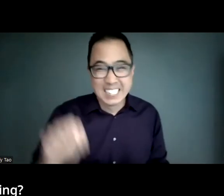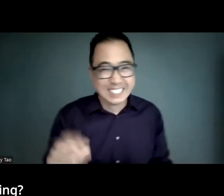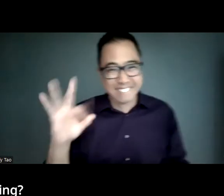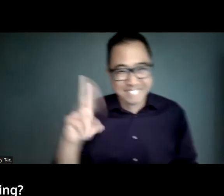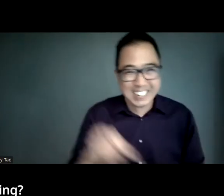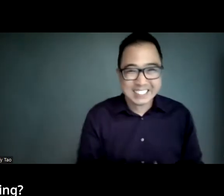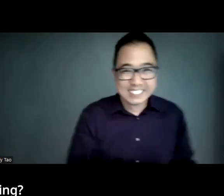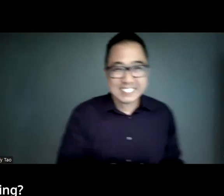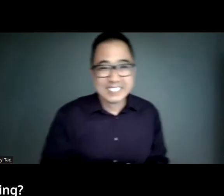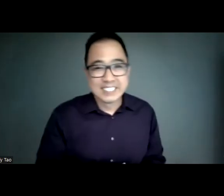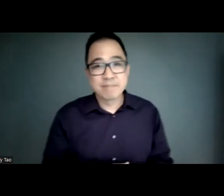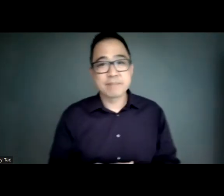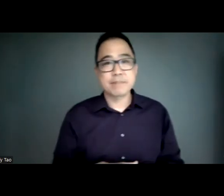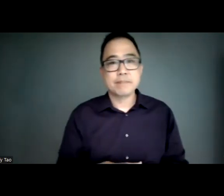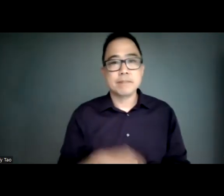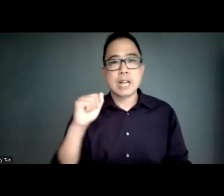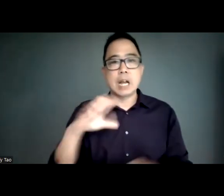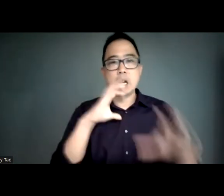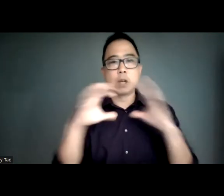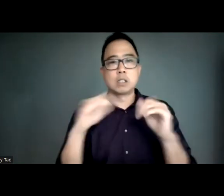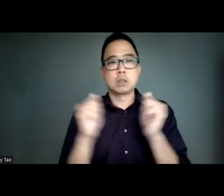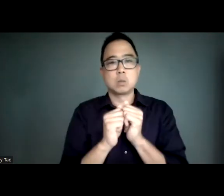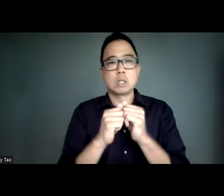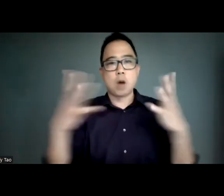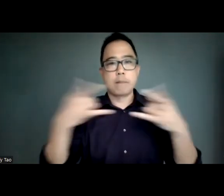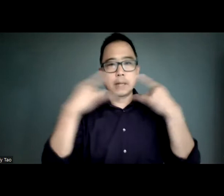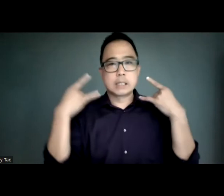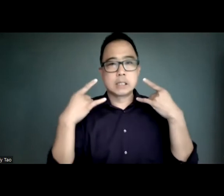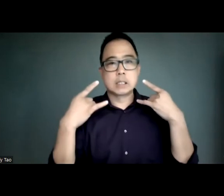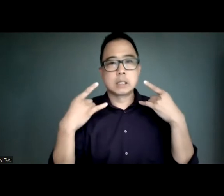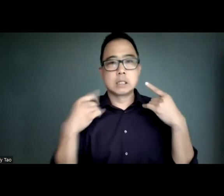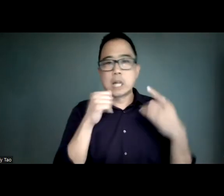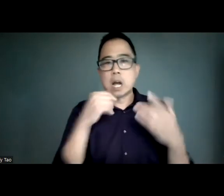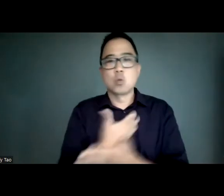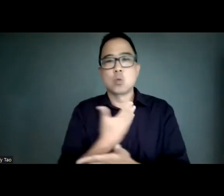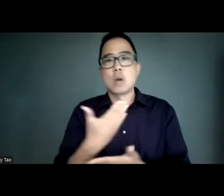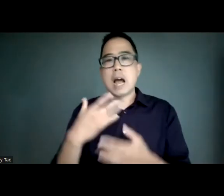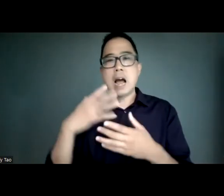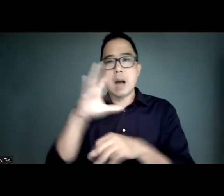Right, outdoor dining, it's fun, right? People have expanded onto the sidewalks.